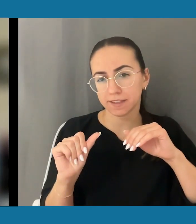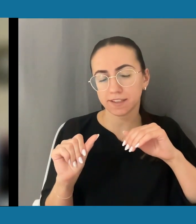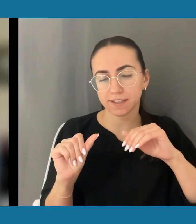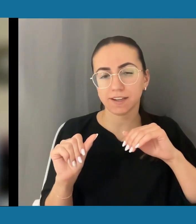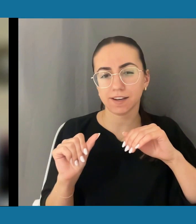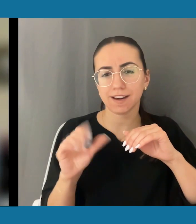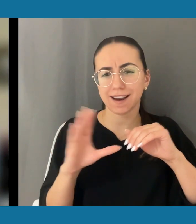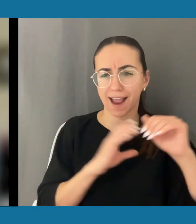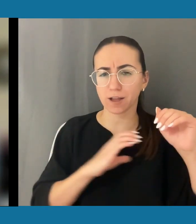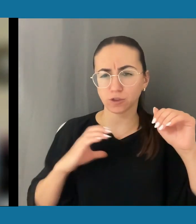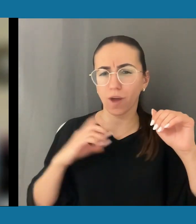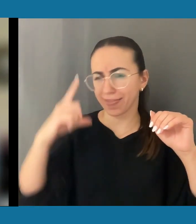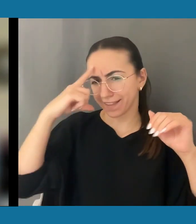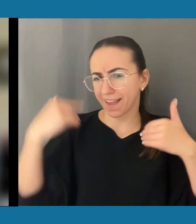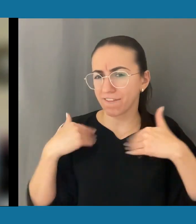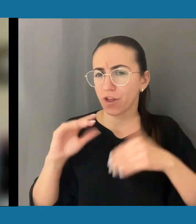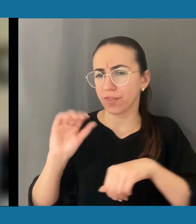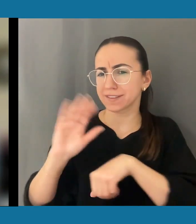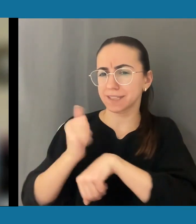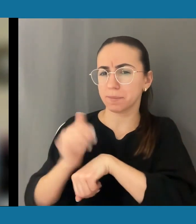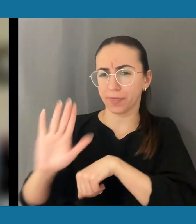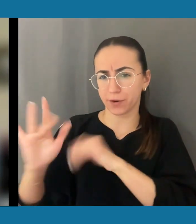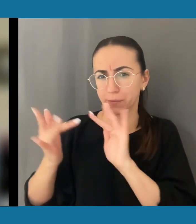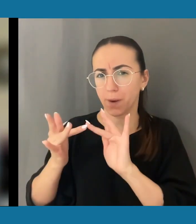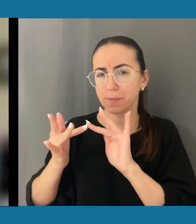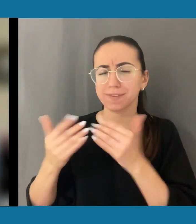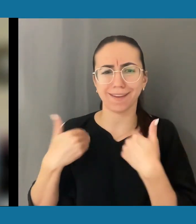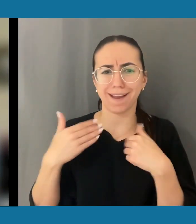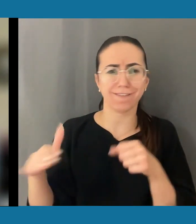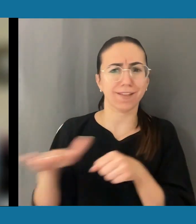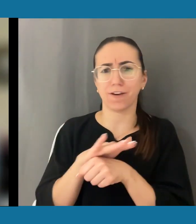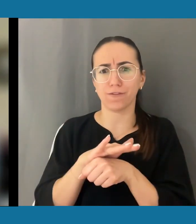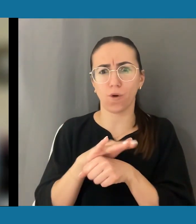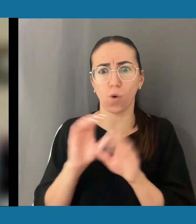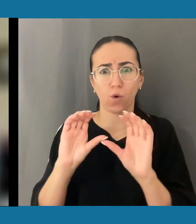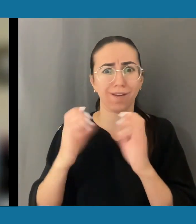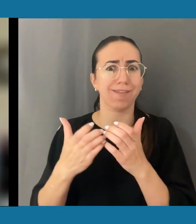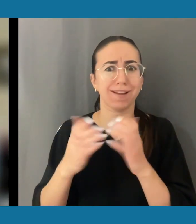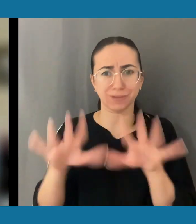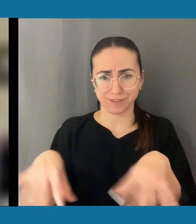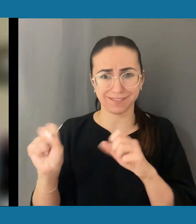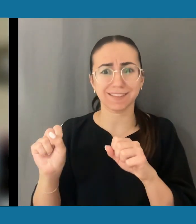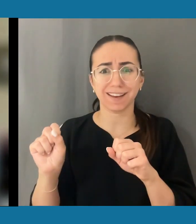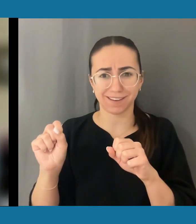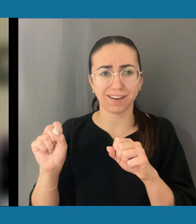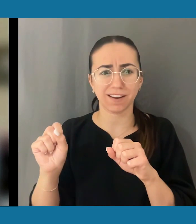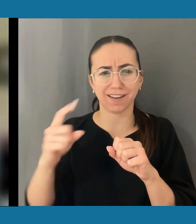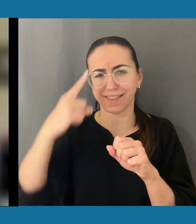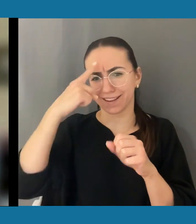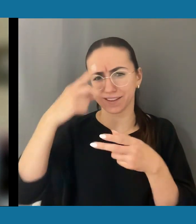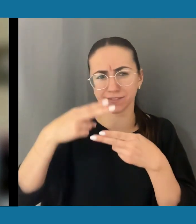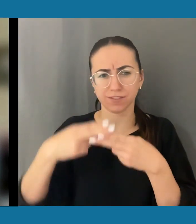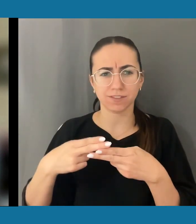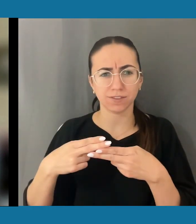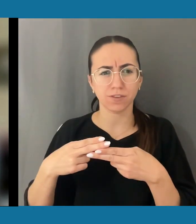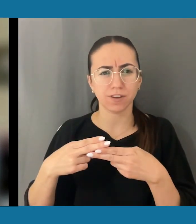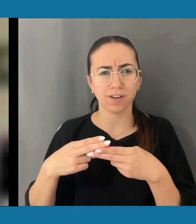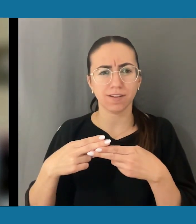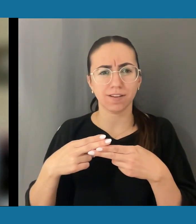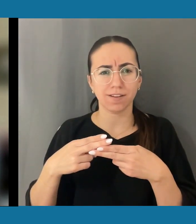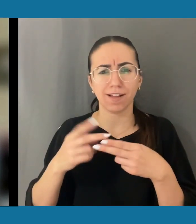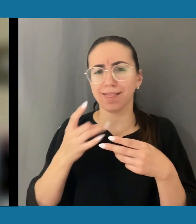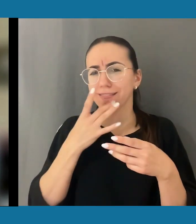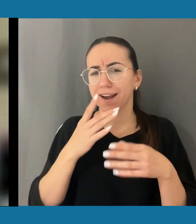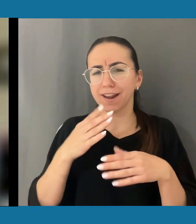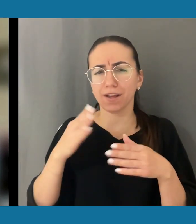on their website. They actually have like an entire course you can take. I think it's called Lighting the Way, Lighting